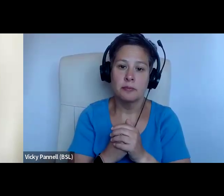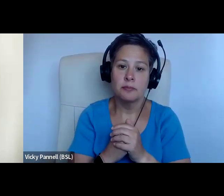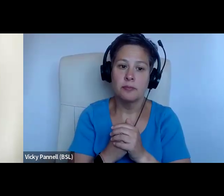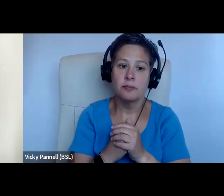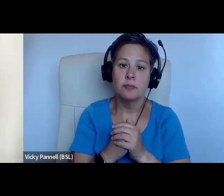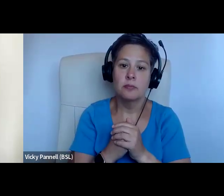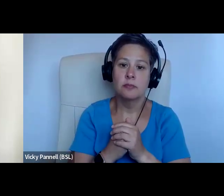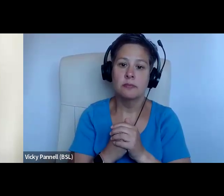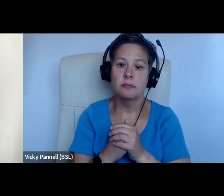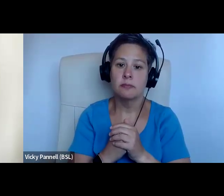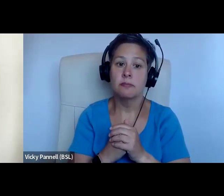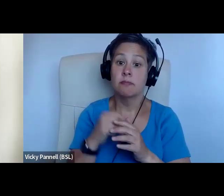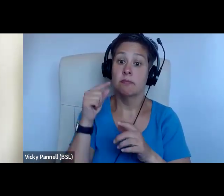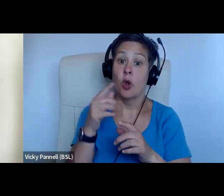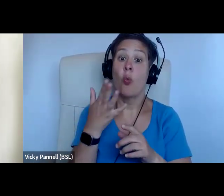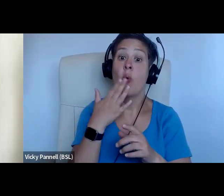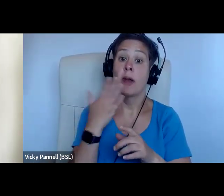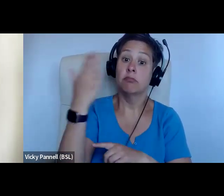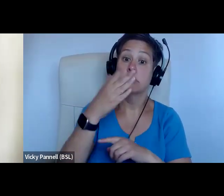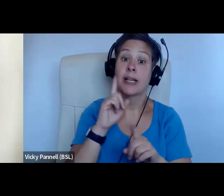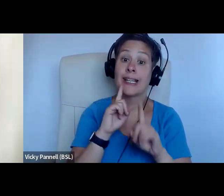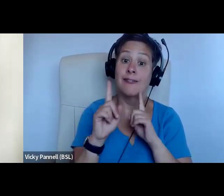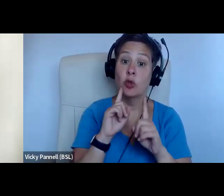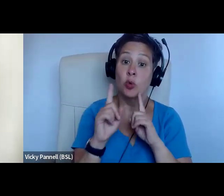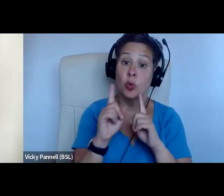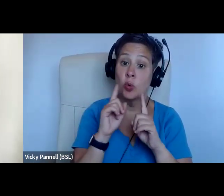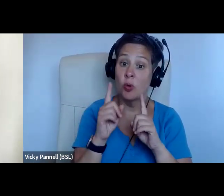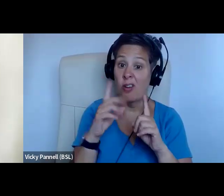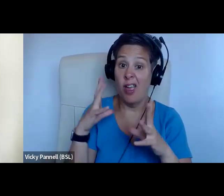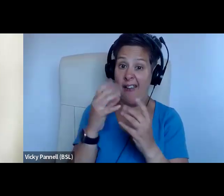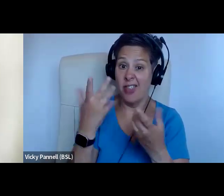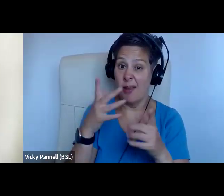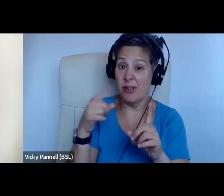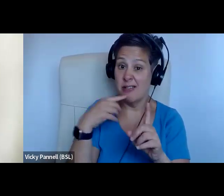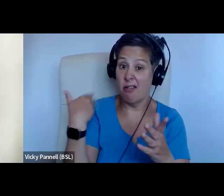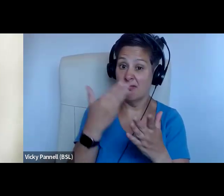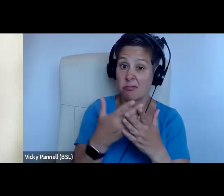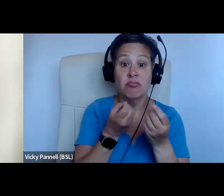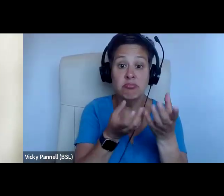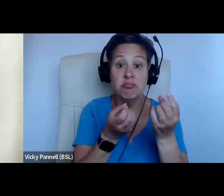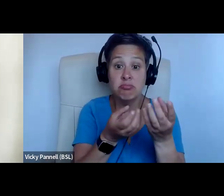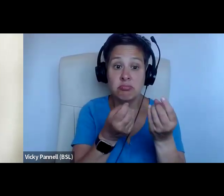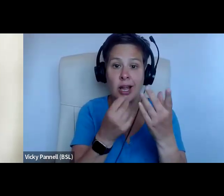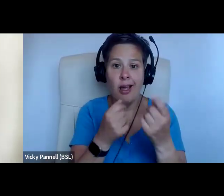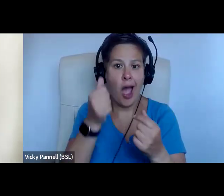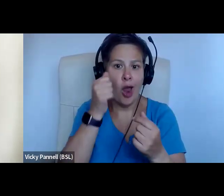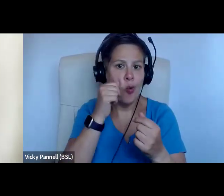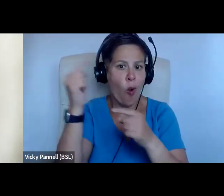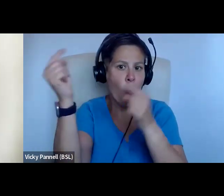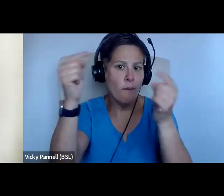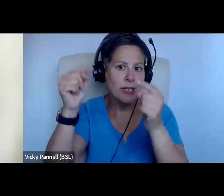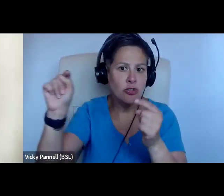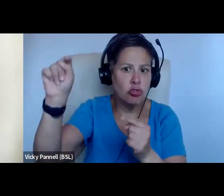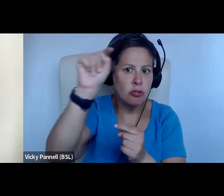and I used in that interview all of the things I've just talked about, because I was very aware that I'm probably going up against some people who did